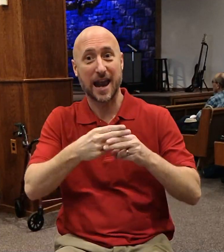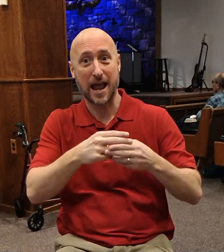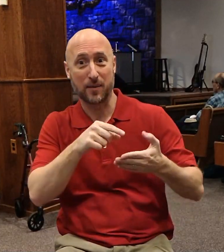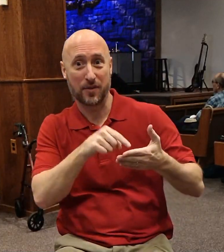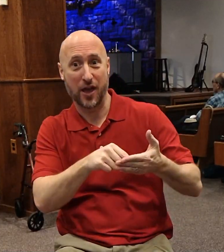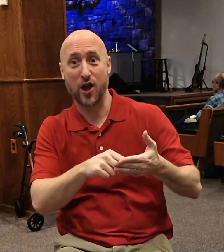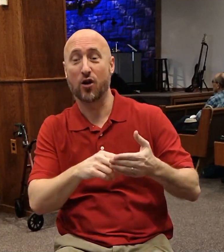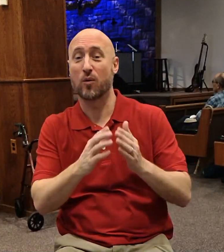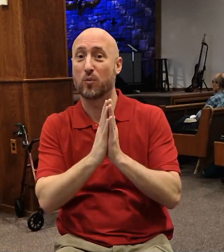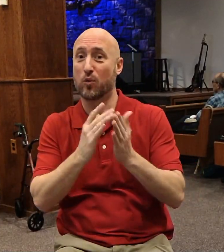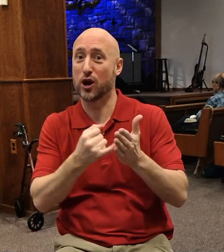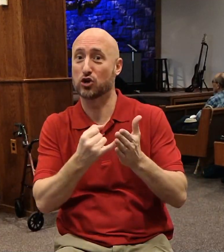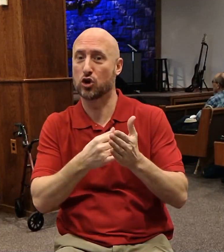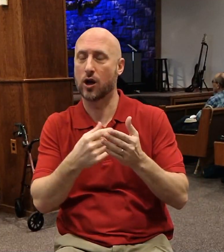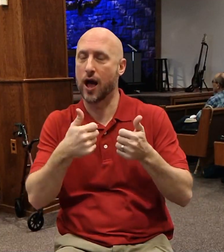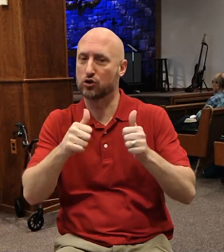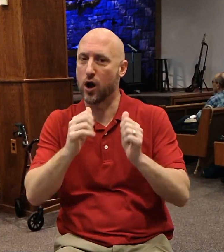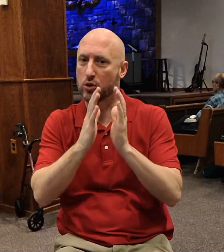I try to pray for them.